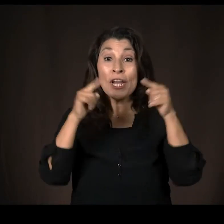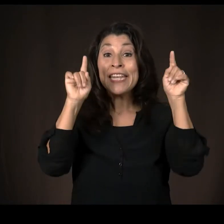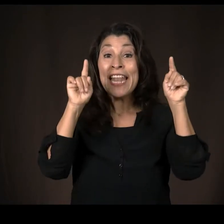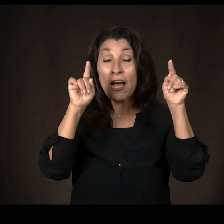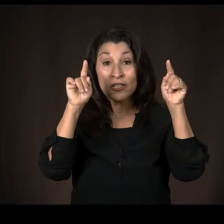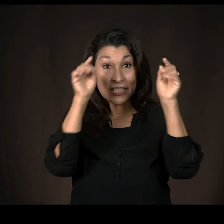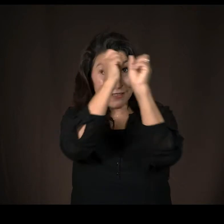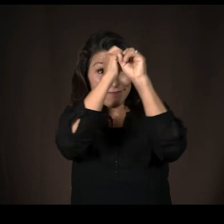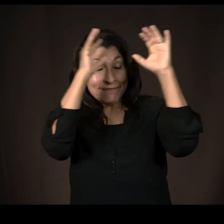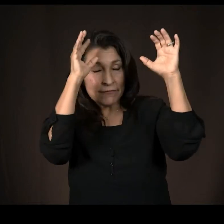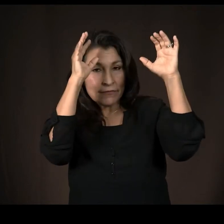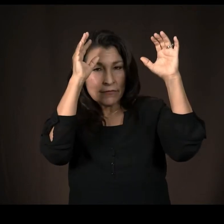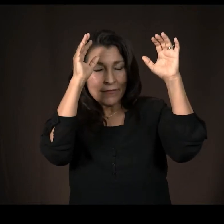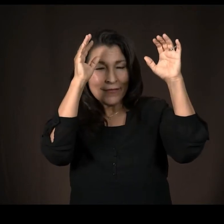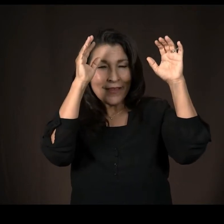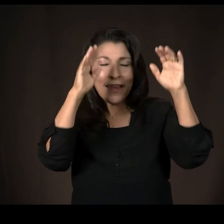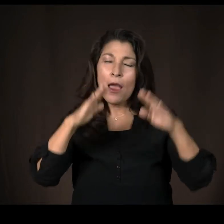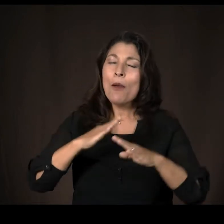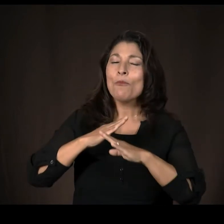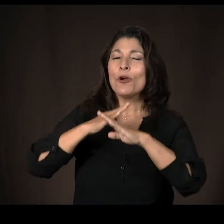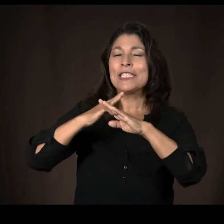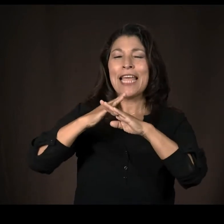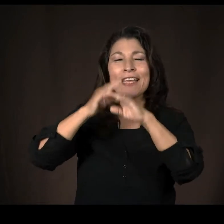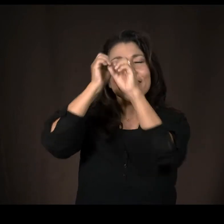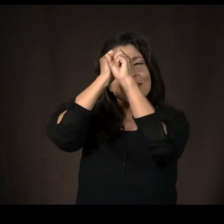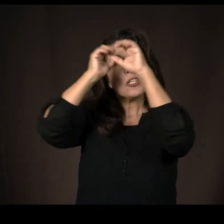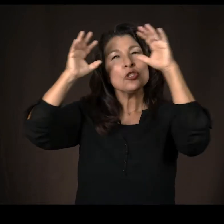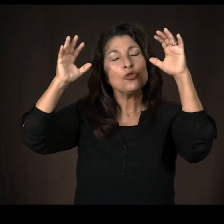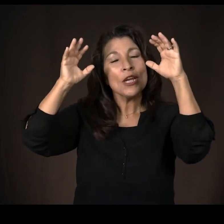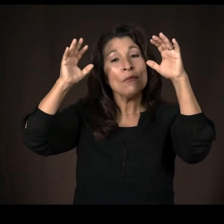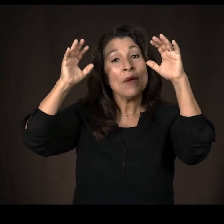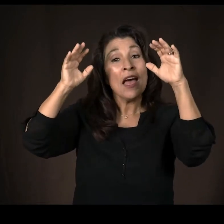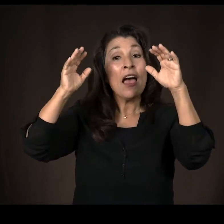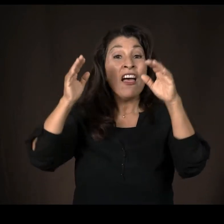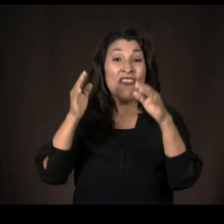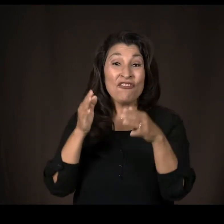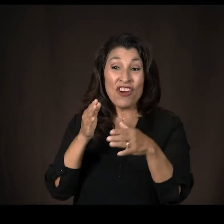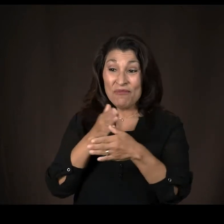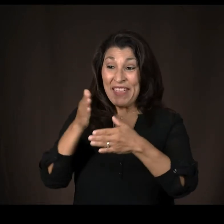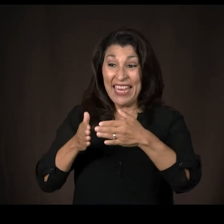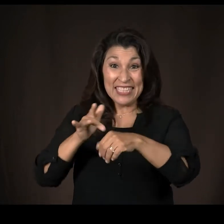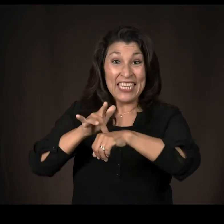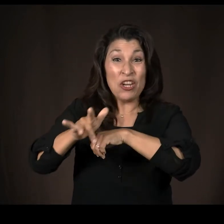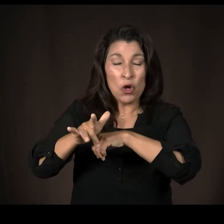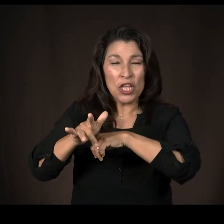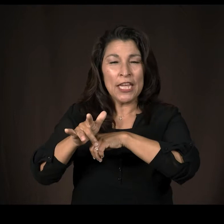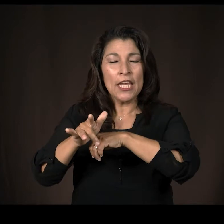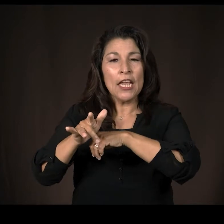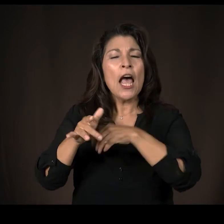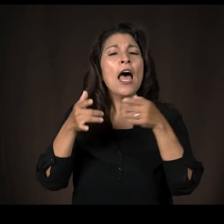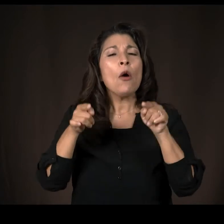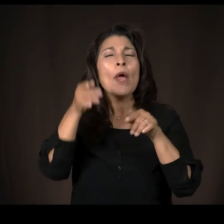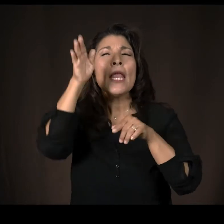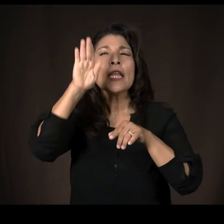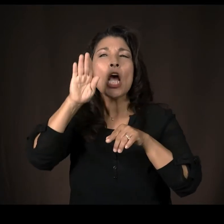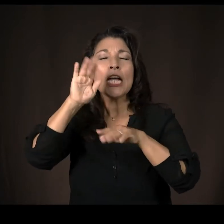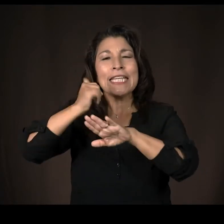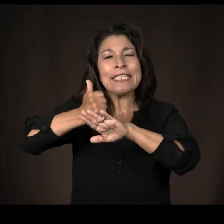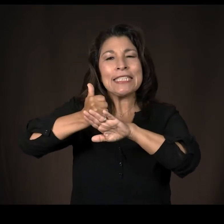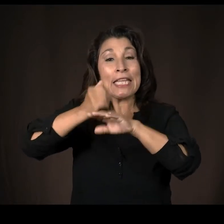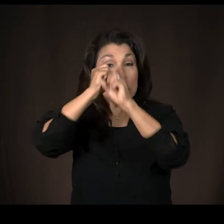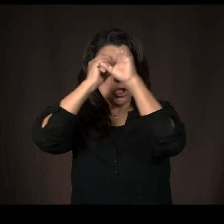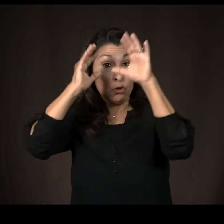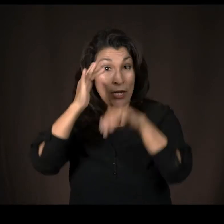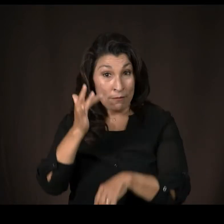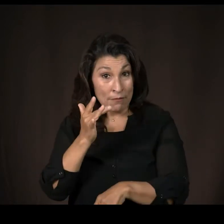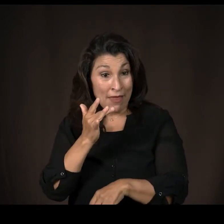goal. Protect the dream from premature death. When God puts a dream in your heart, you need